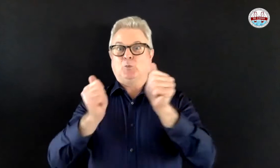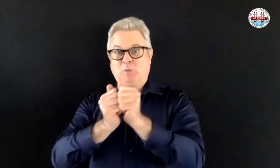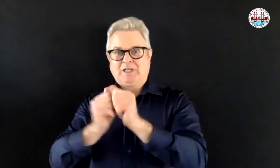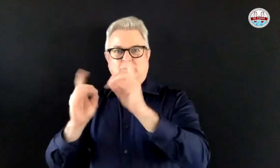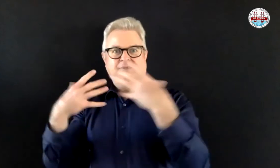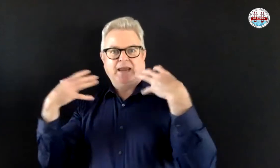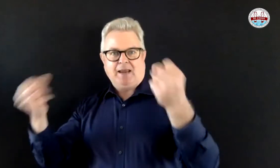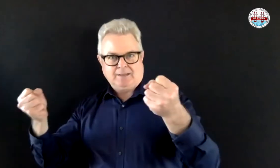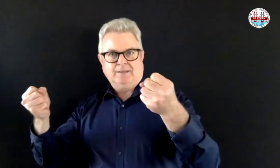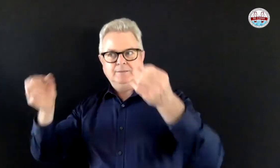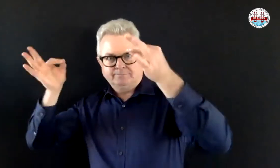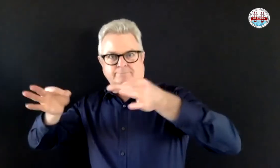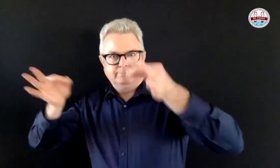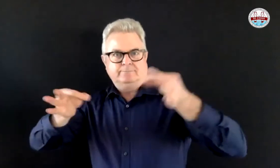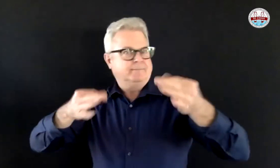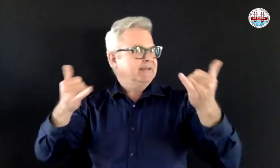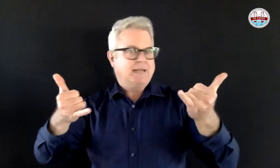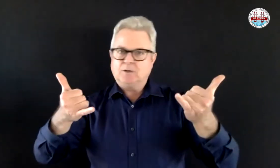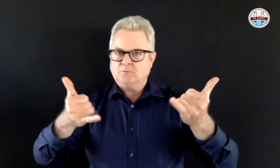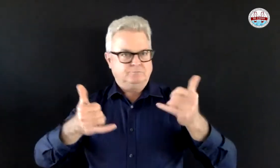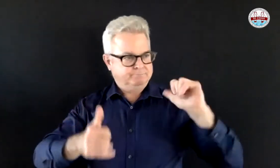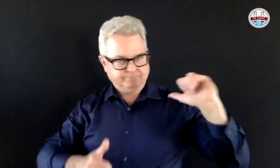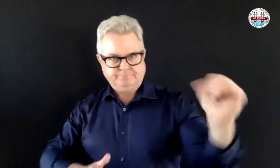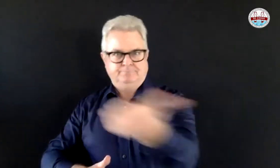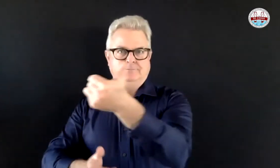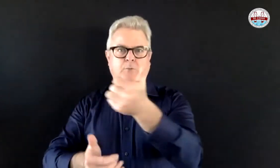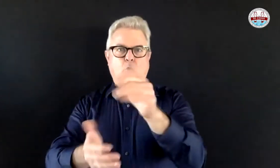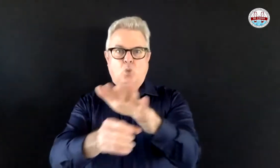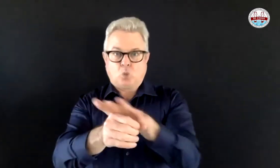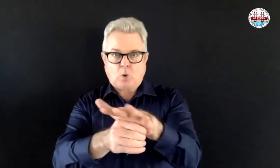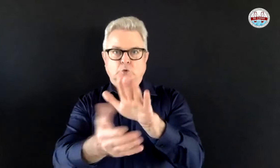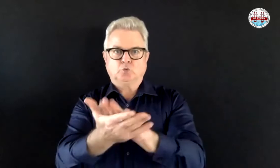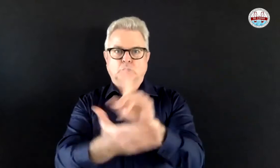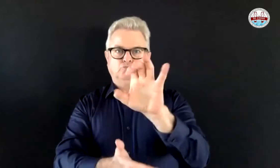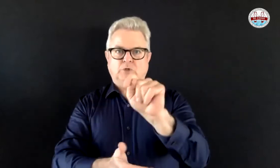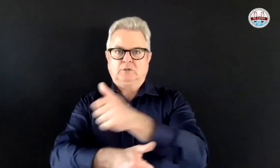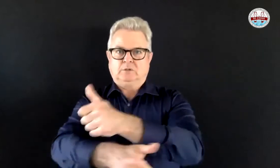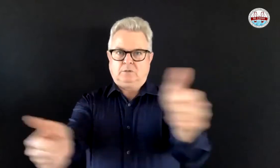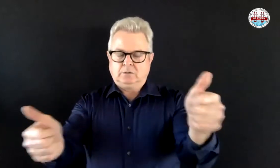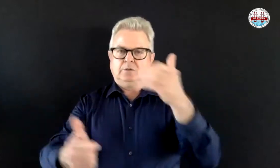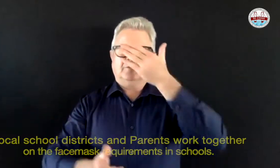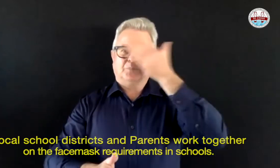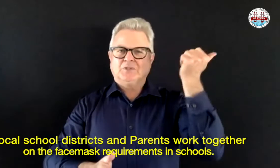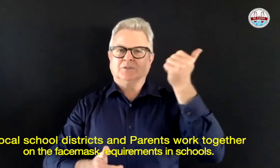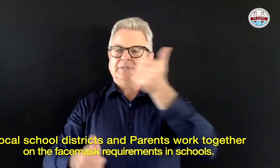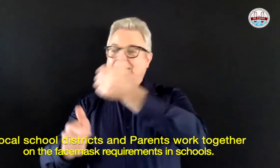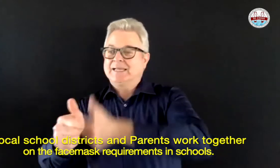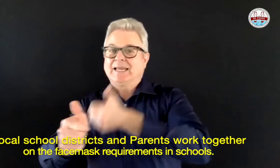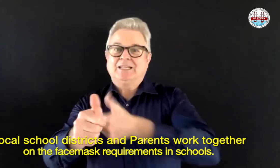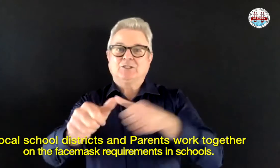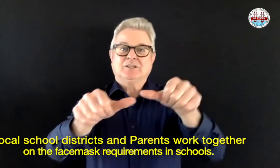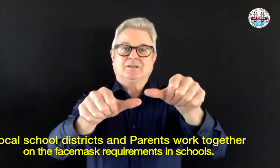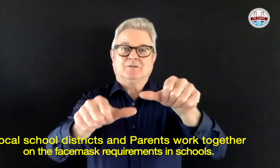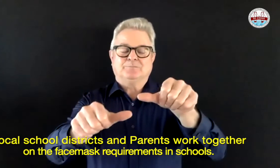local district of each school. No longer will the Board of Health or the Board of Education be making these decisions. It is now upon the